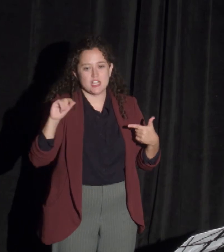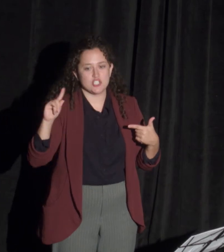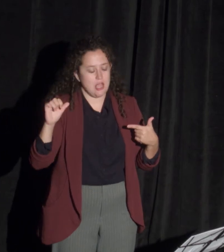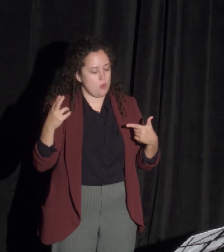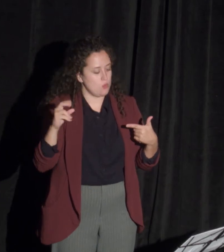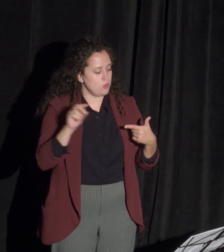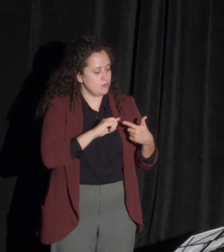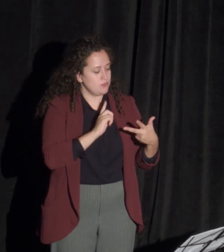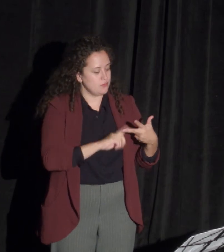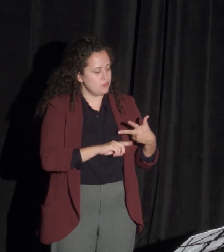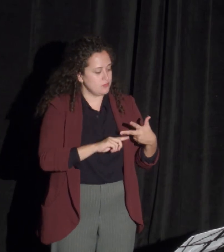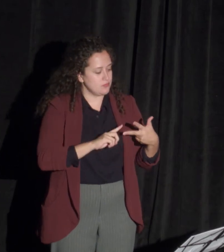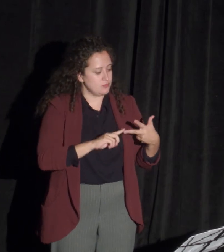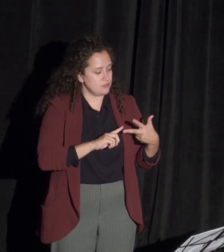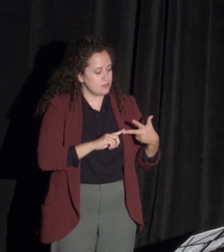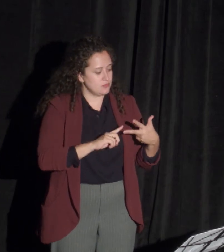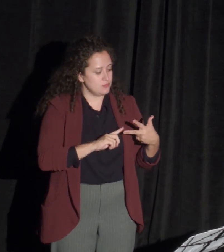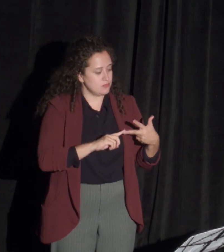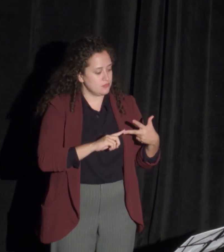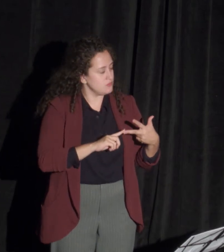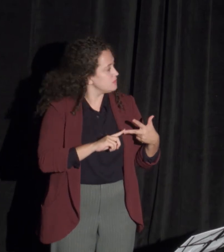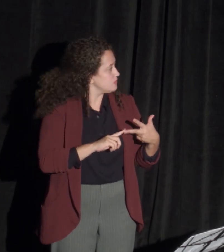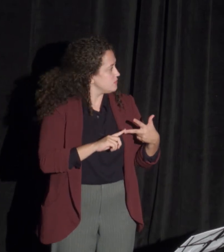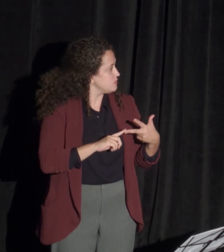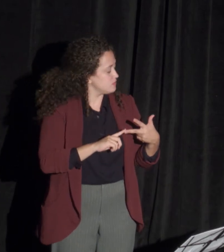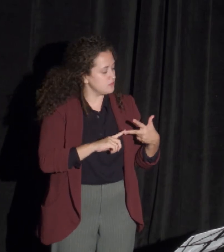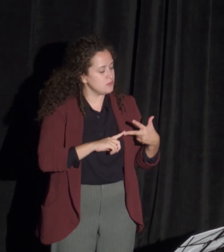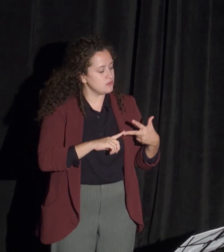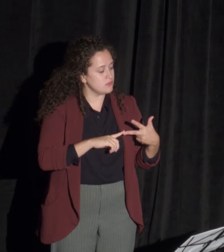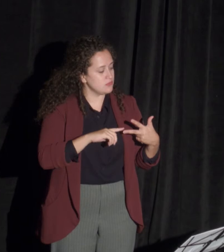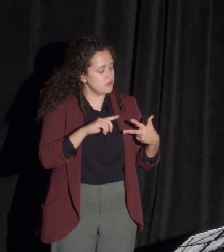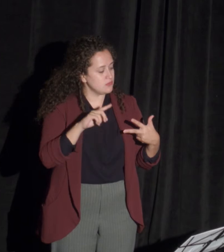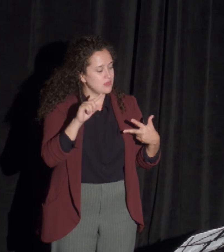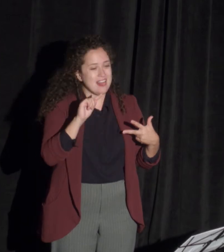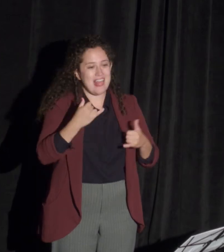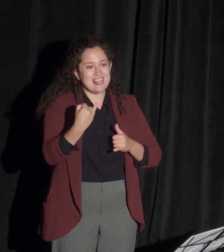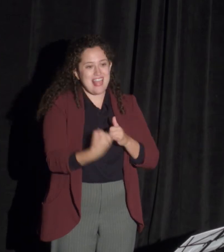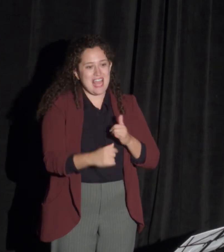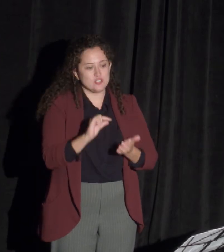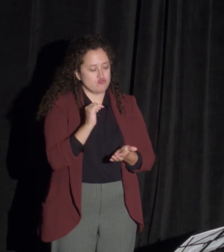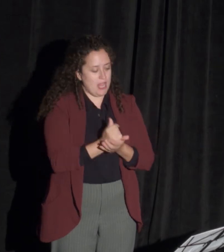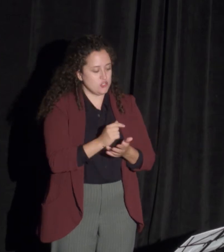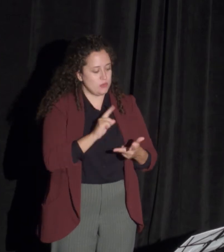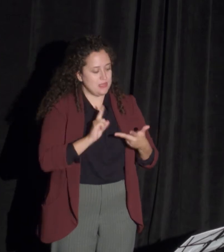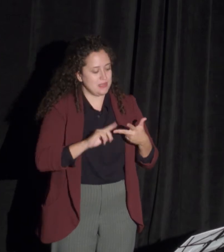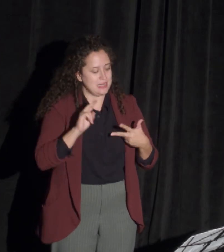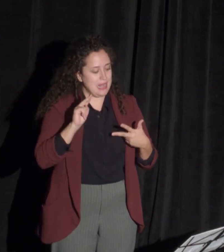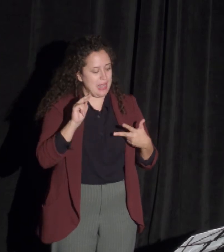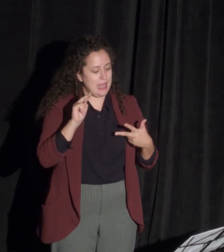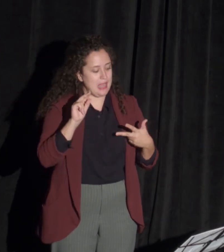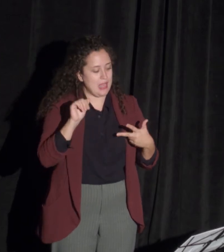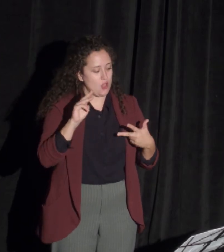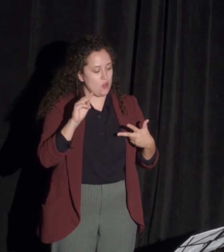Penguin Team. The Last Graduate by Naomi Novik, Del Rey Books.